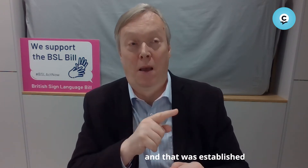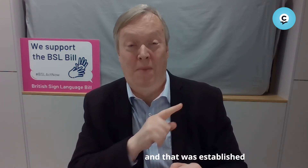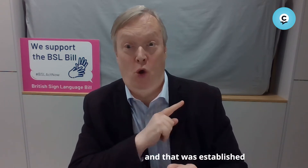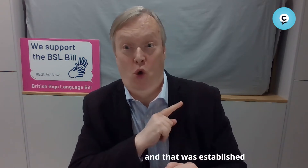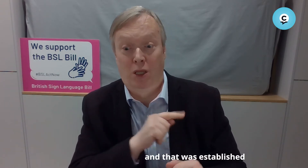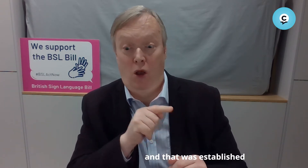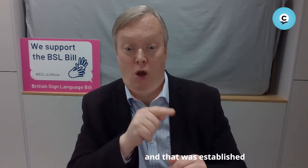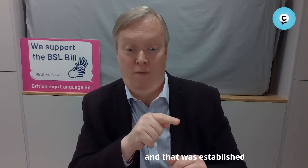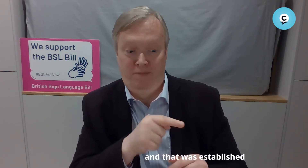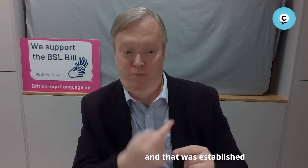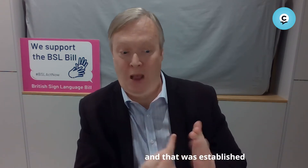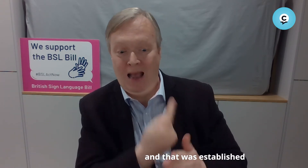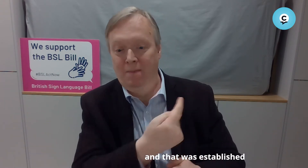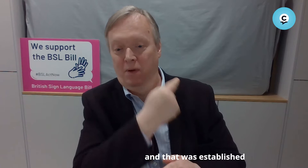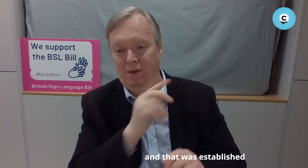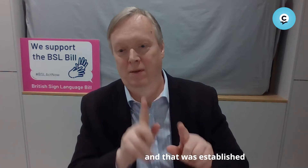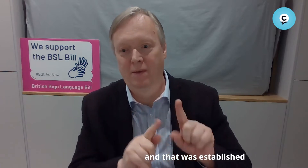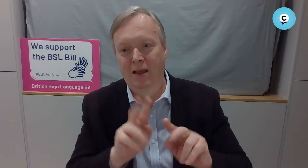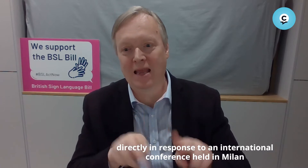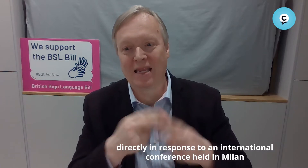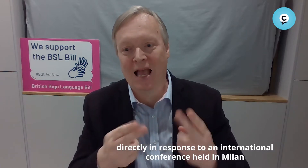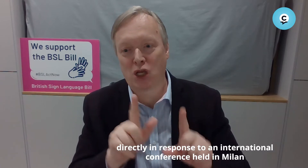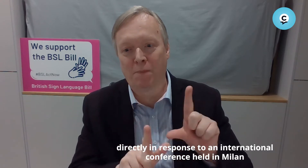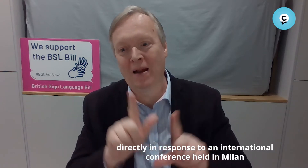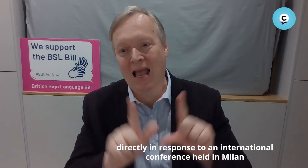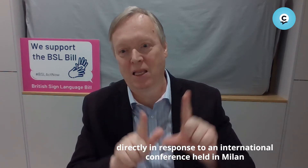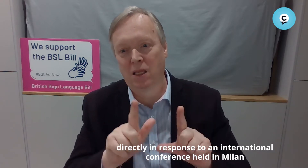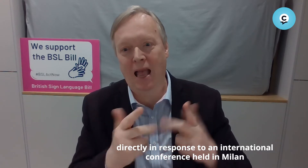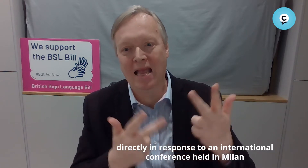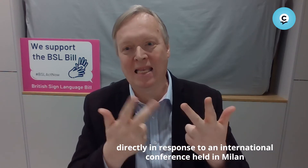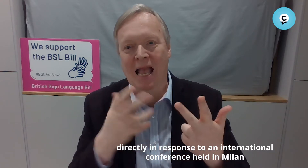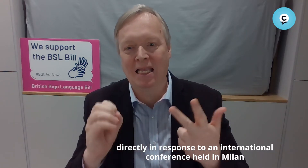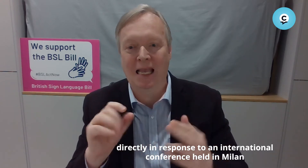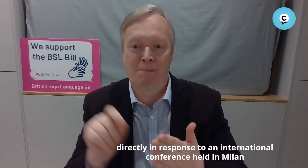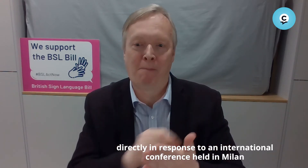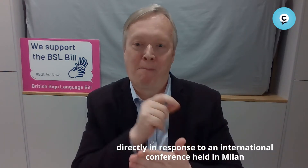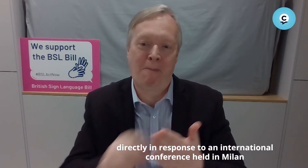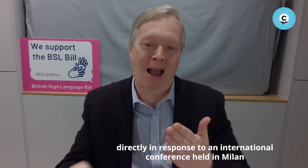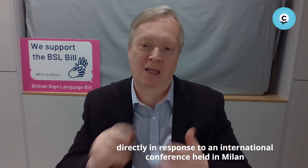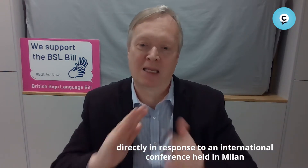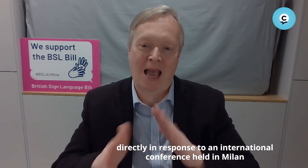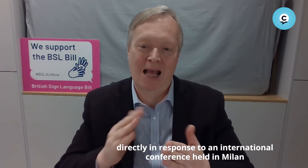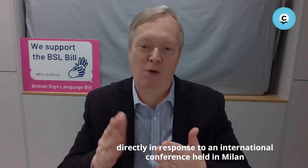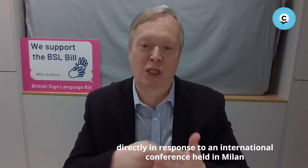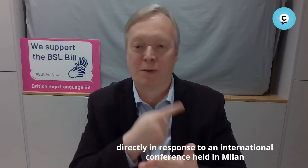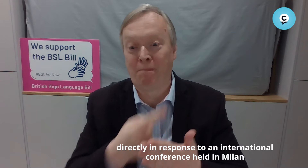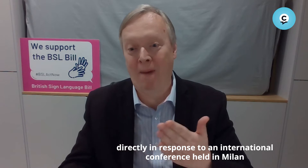and that was established directly in response to an international conference held in